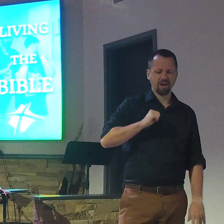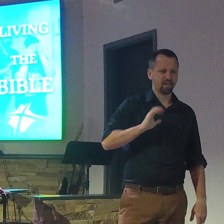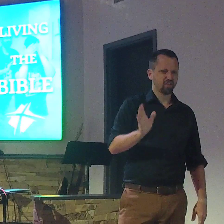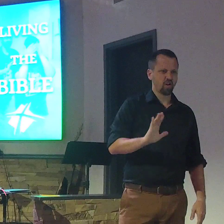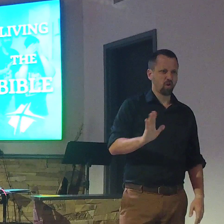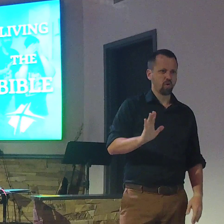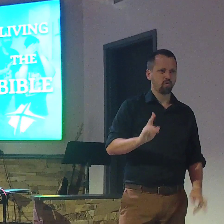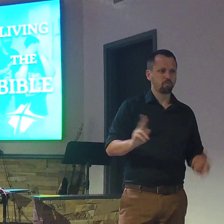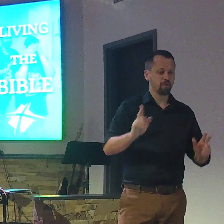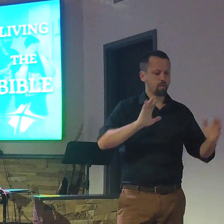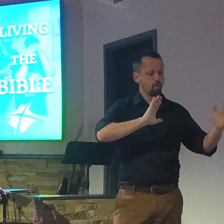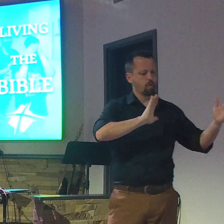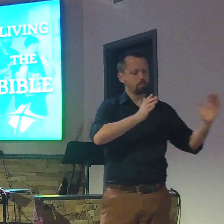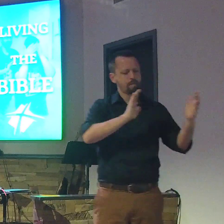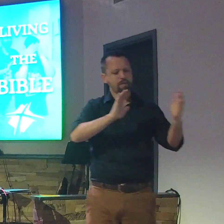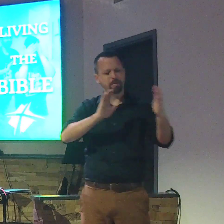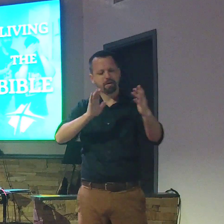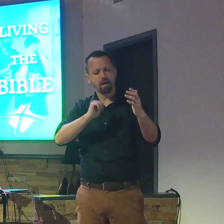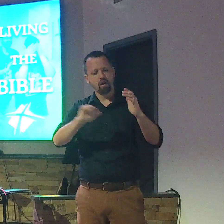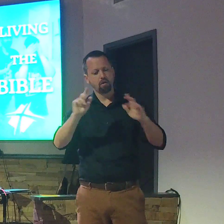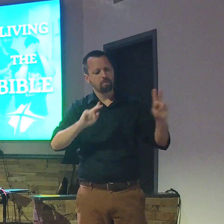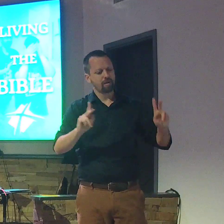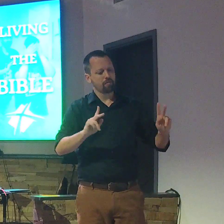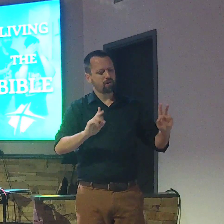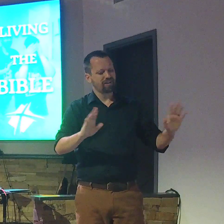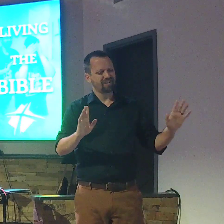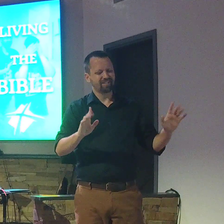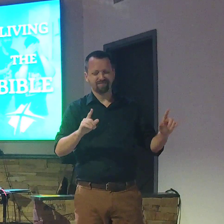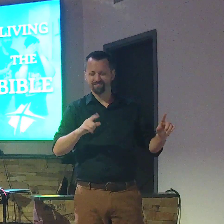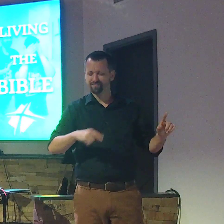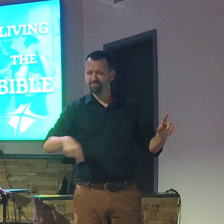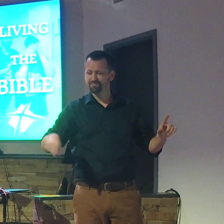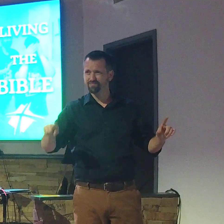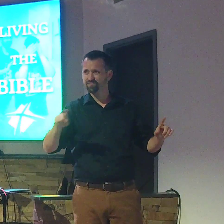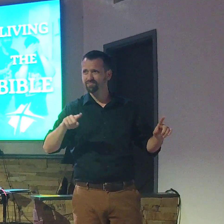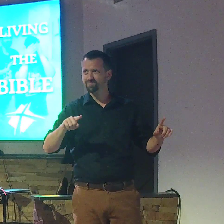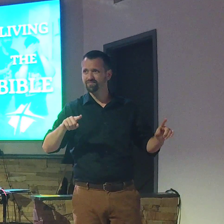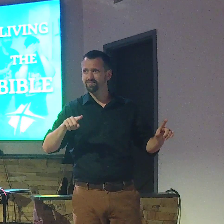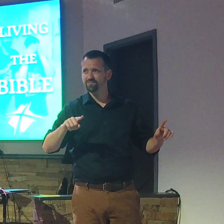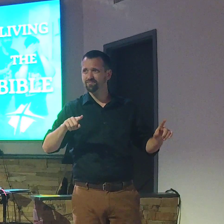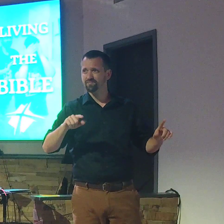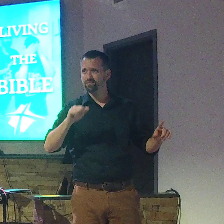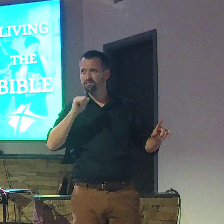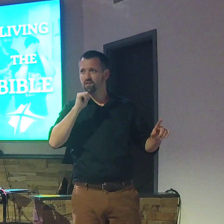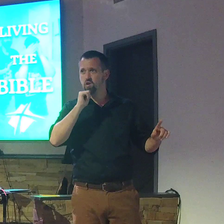measure themselves by one another and compare themselves with one another